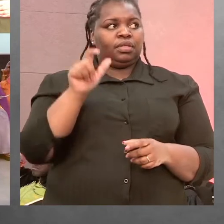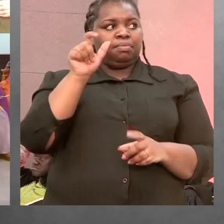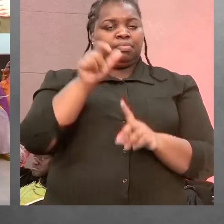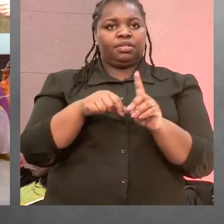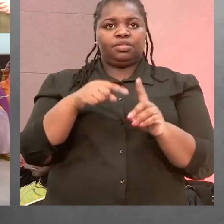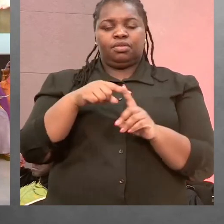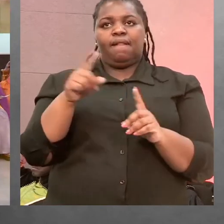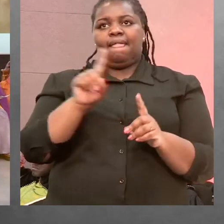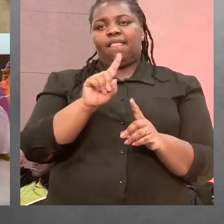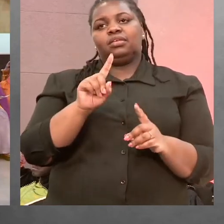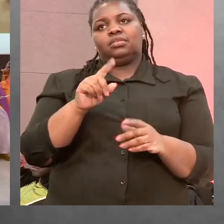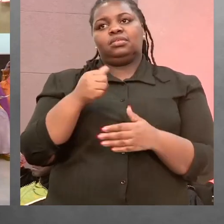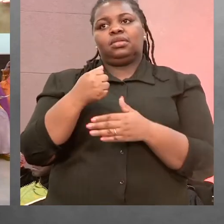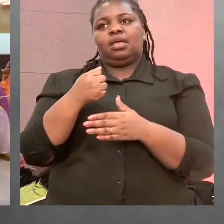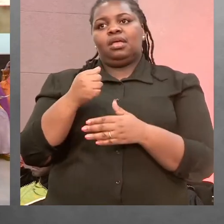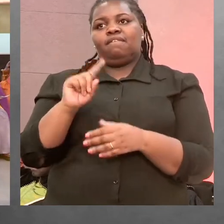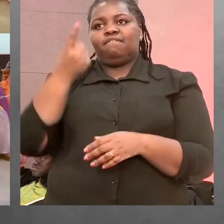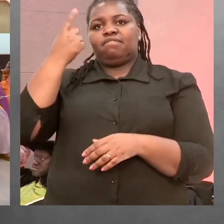is umafungashe.